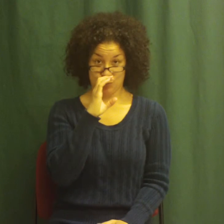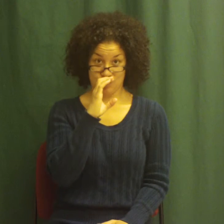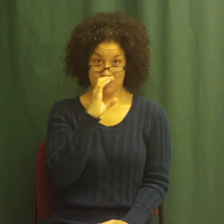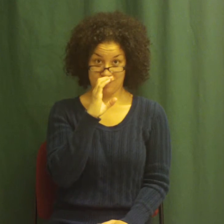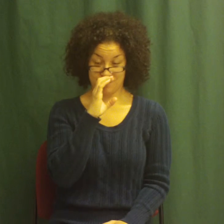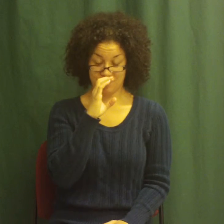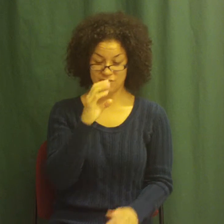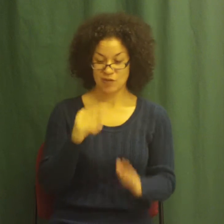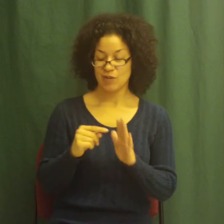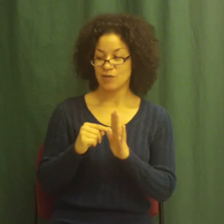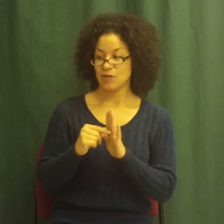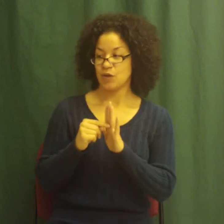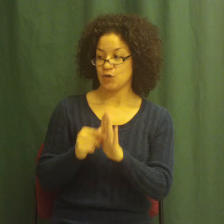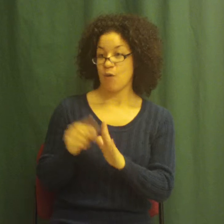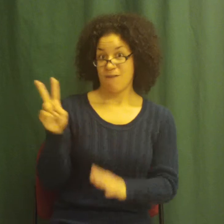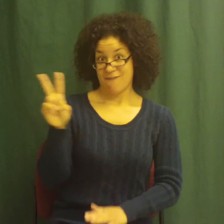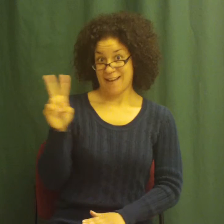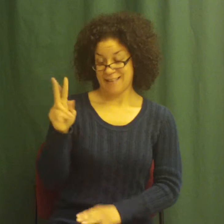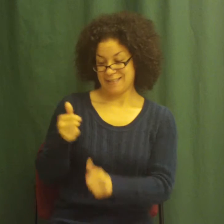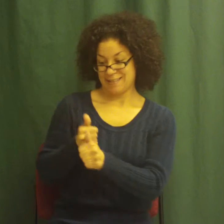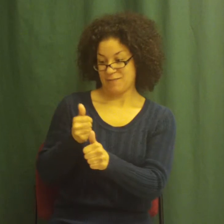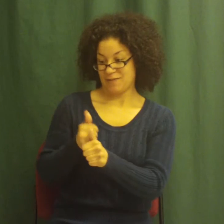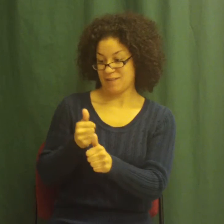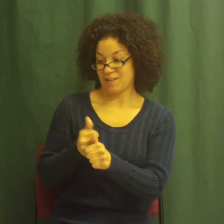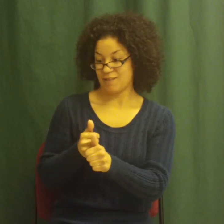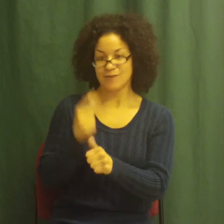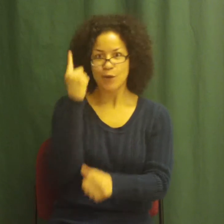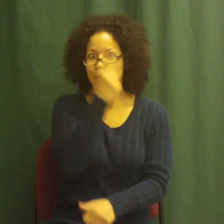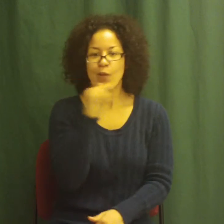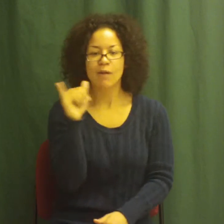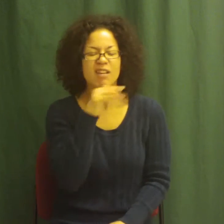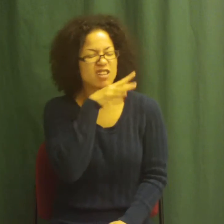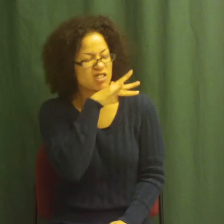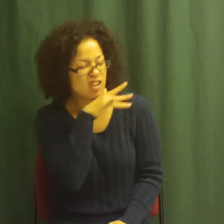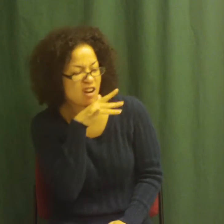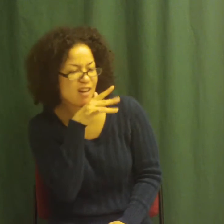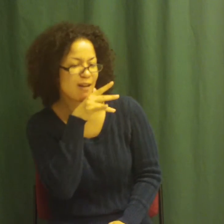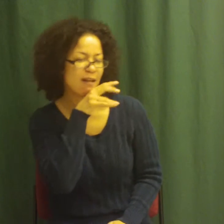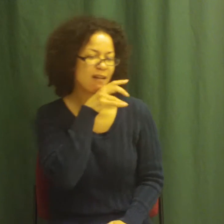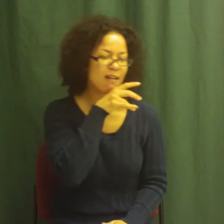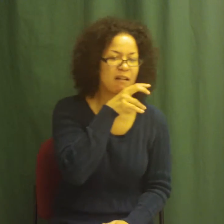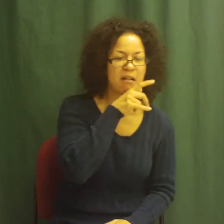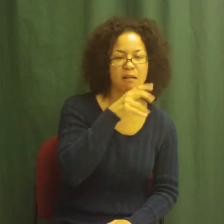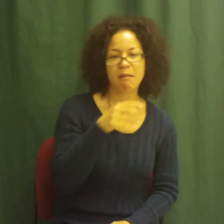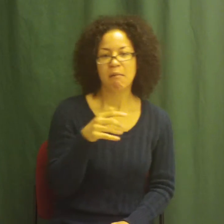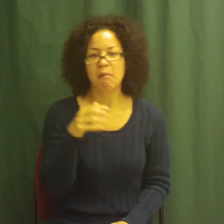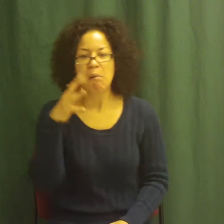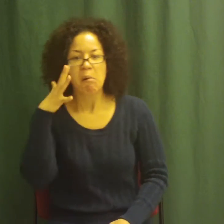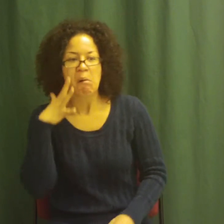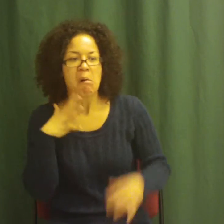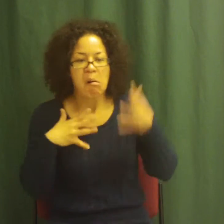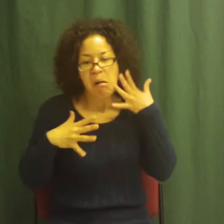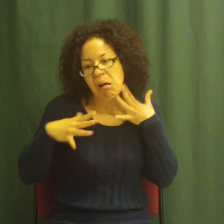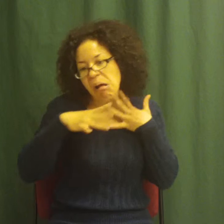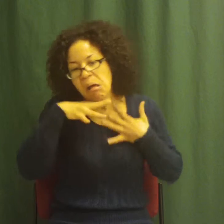wild-looking, savage men and women. But in reality, the Vikings were quite vain about